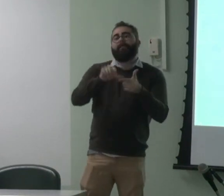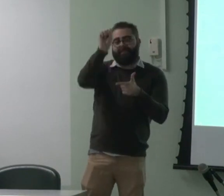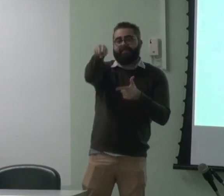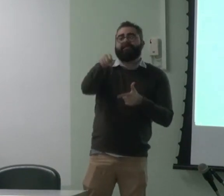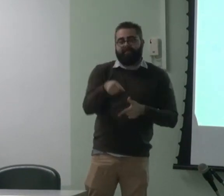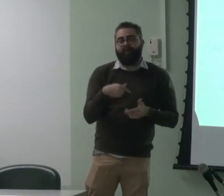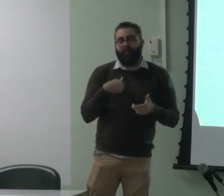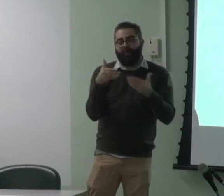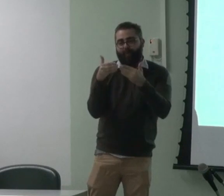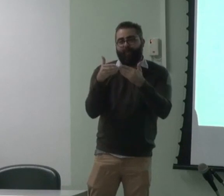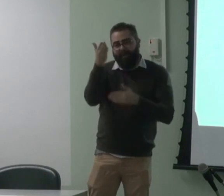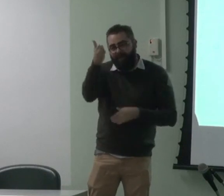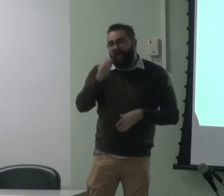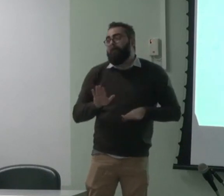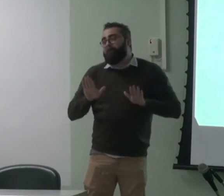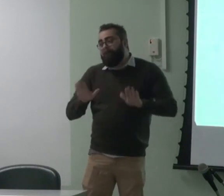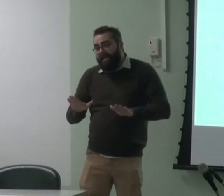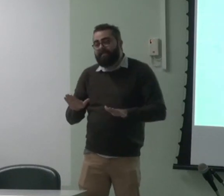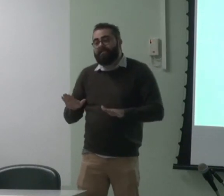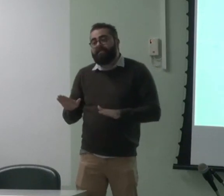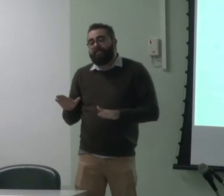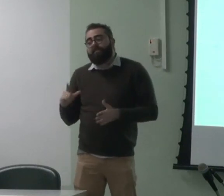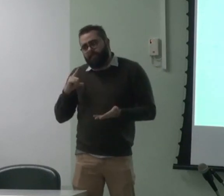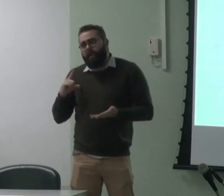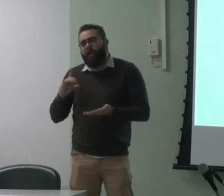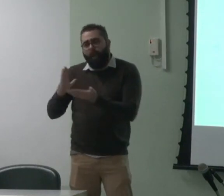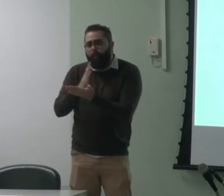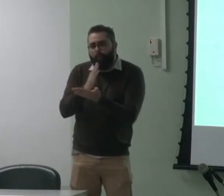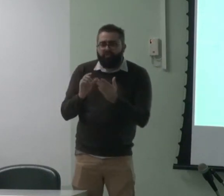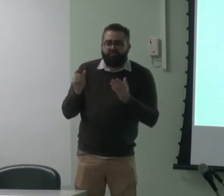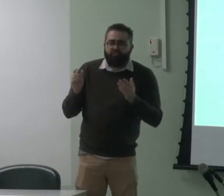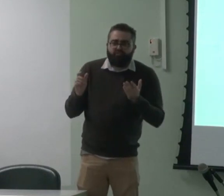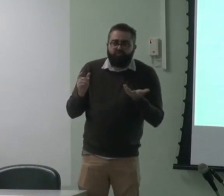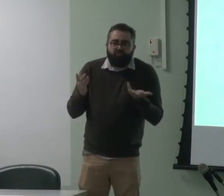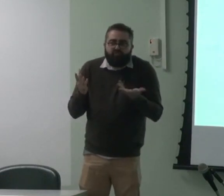have might help you to look at the problem, but